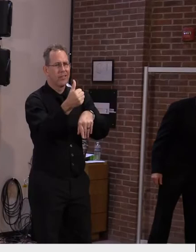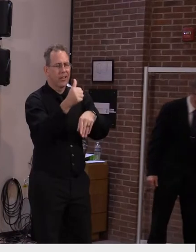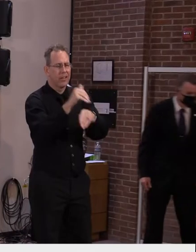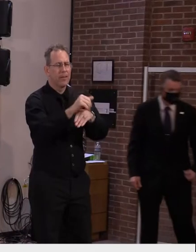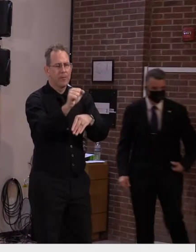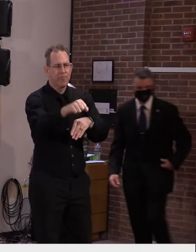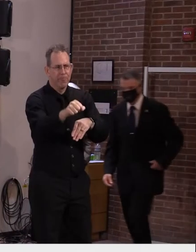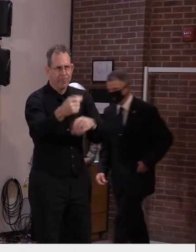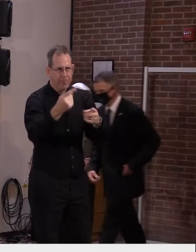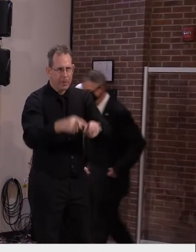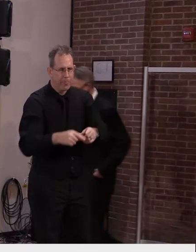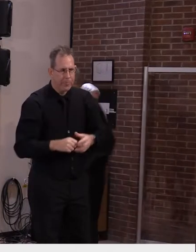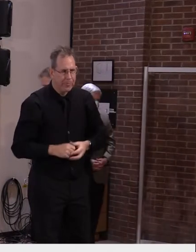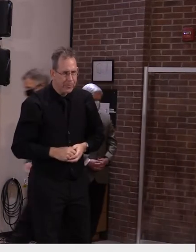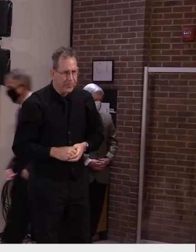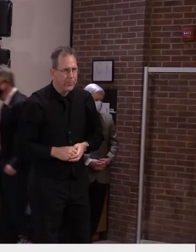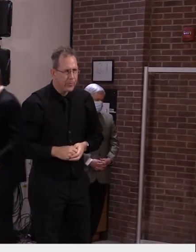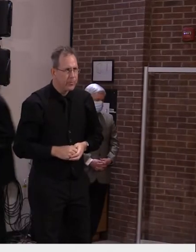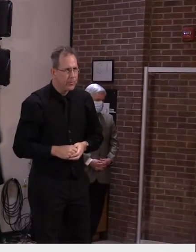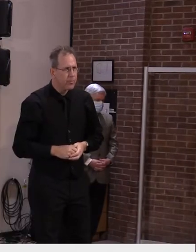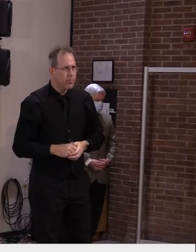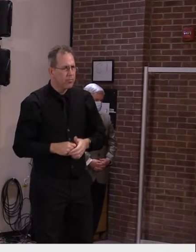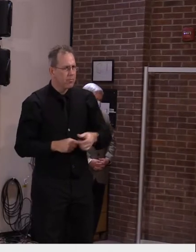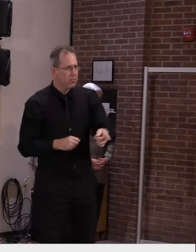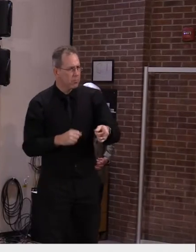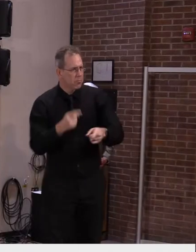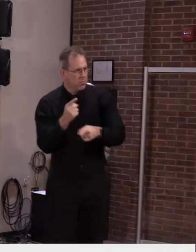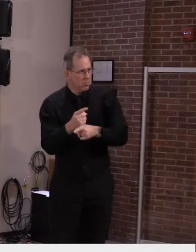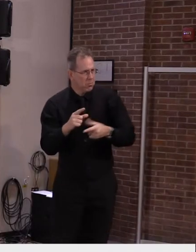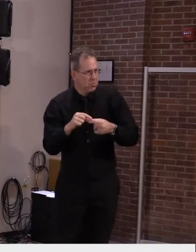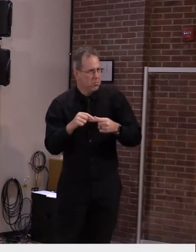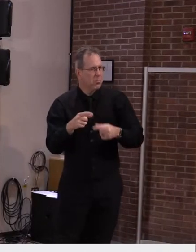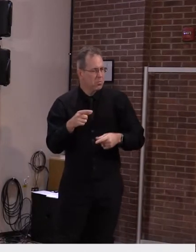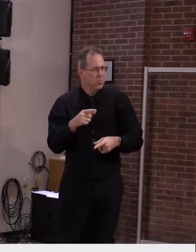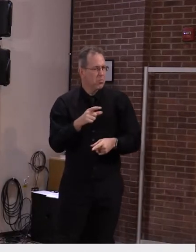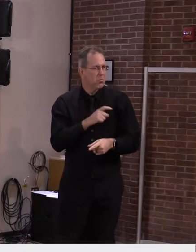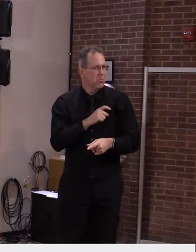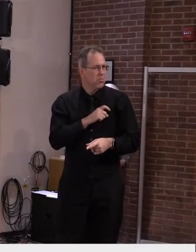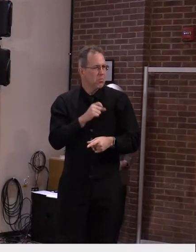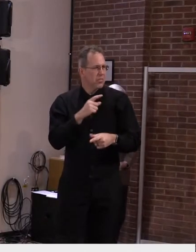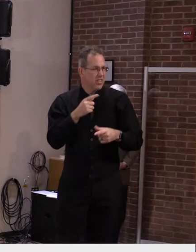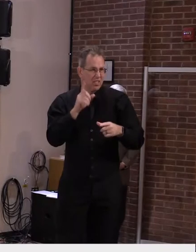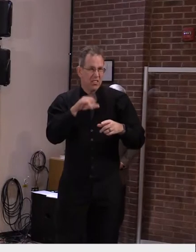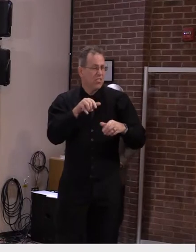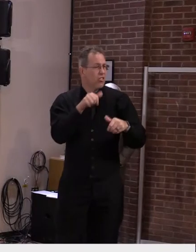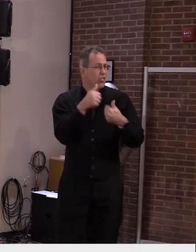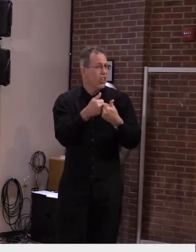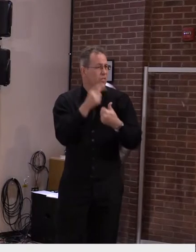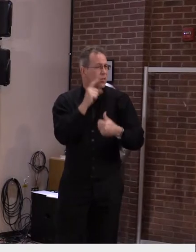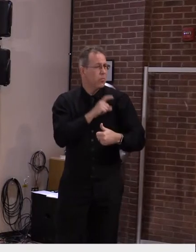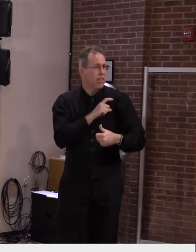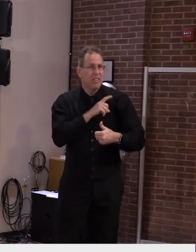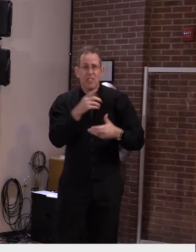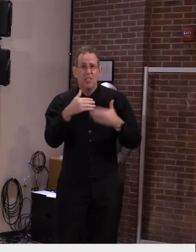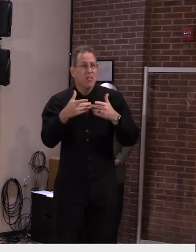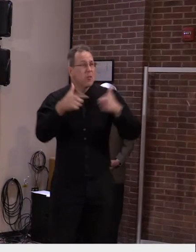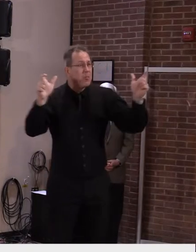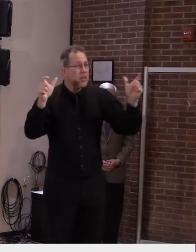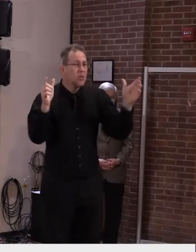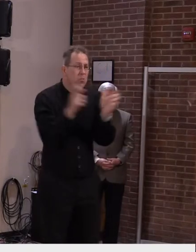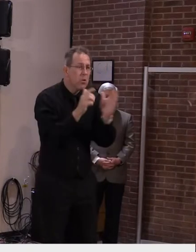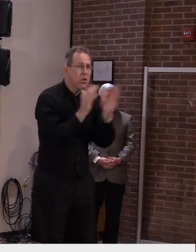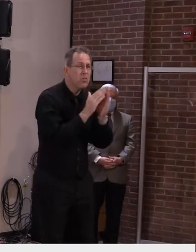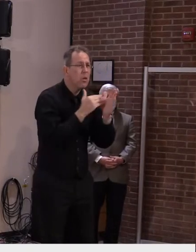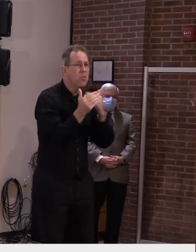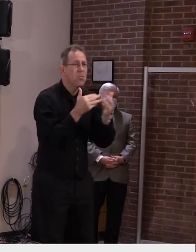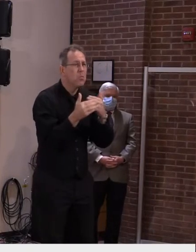Greg, you've identified a challenge that we've got statewide, whether you're in a municipality or for the 200 plus towns that get